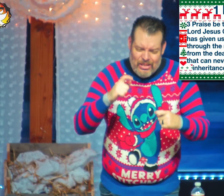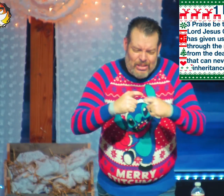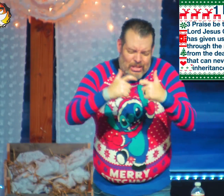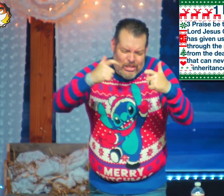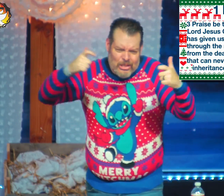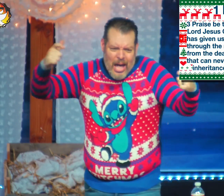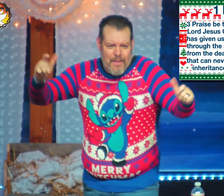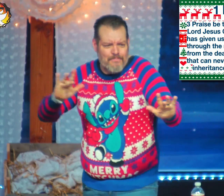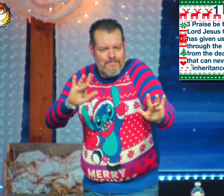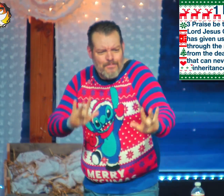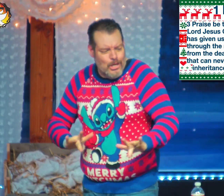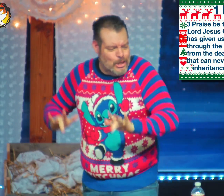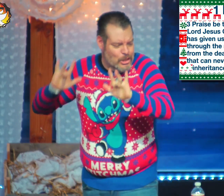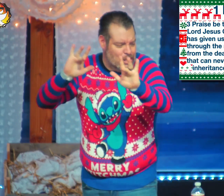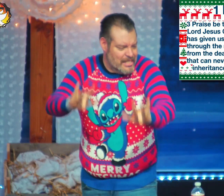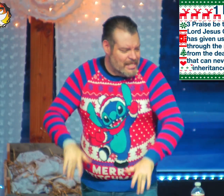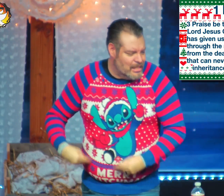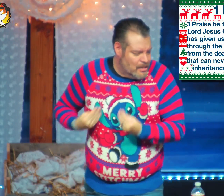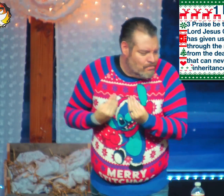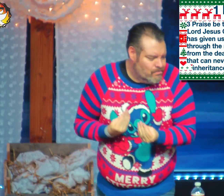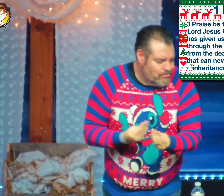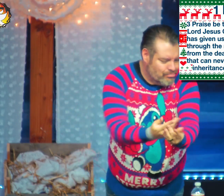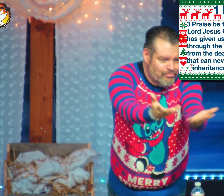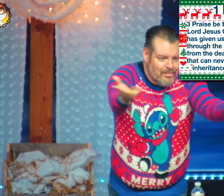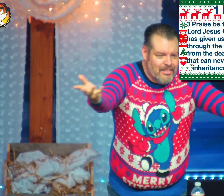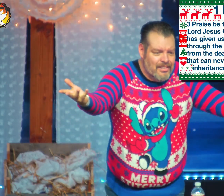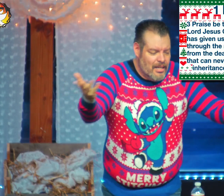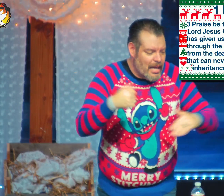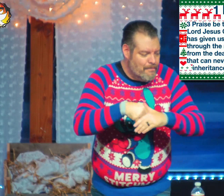First Peter 1, chapter 3, or chapter 1, verse 3 through 4.